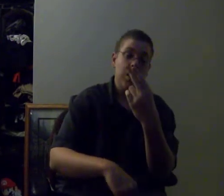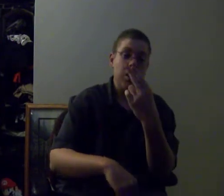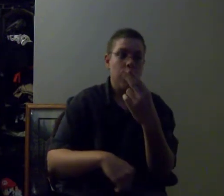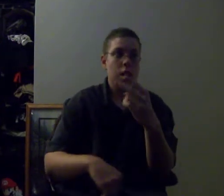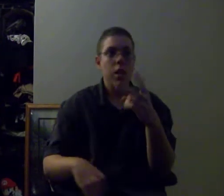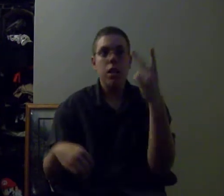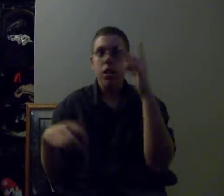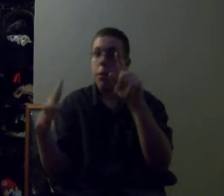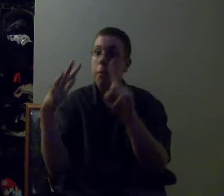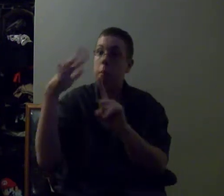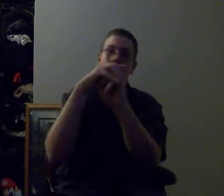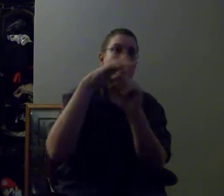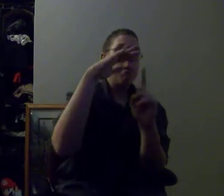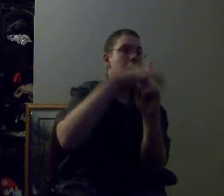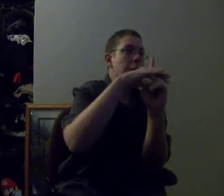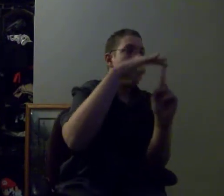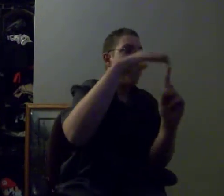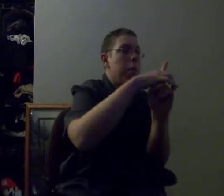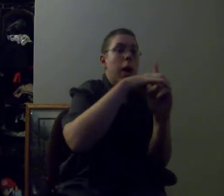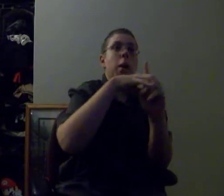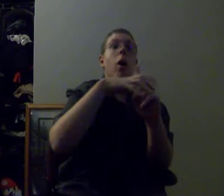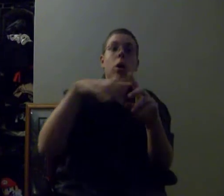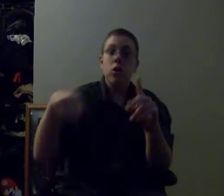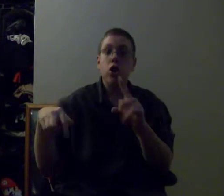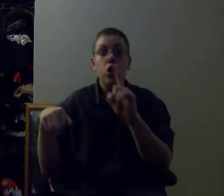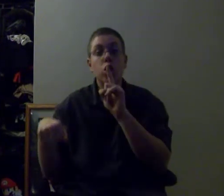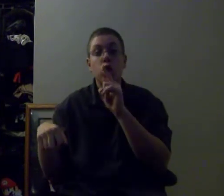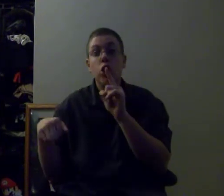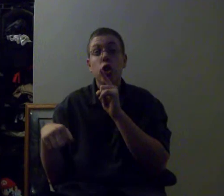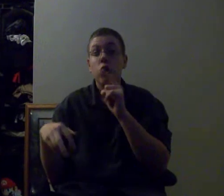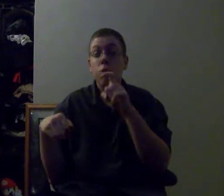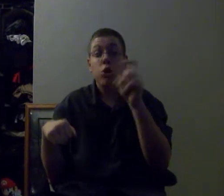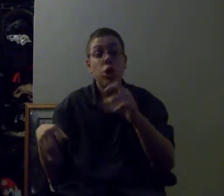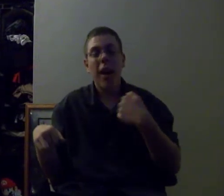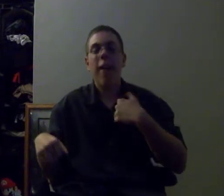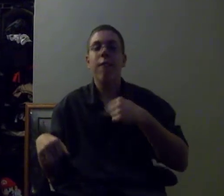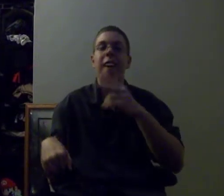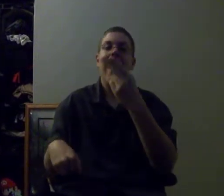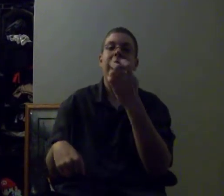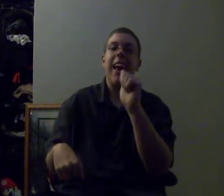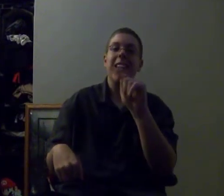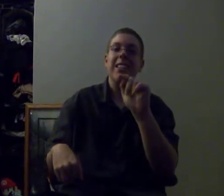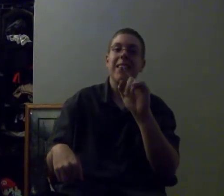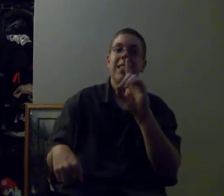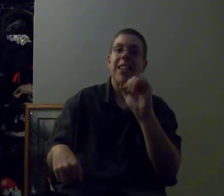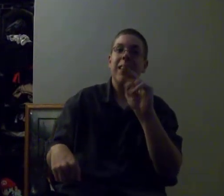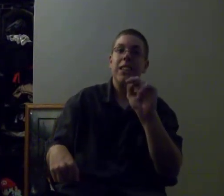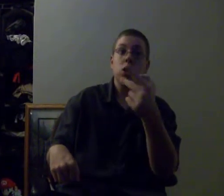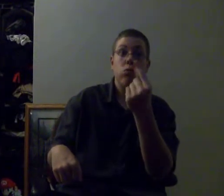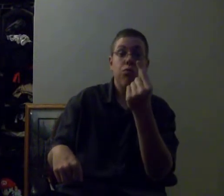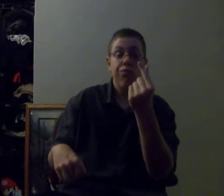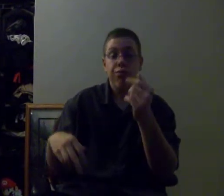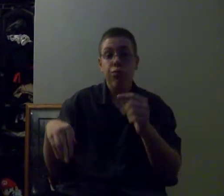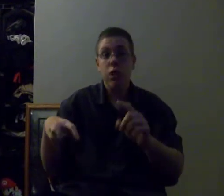become writers creating a new body of knowledge with their report. So even, just thinking about using that with freshman students